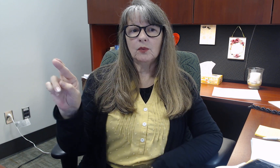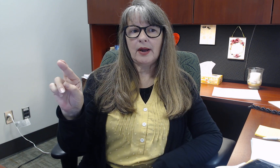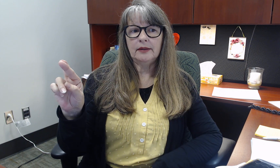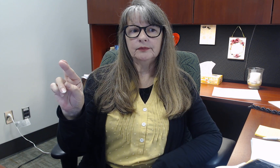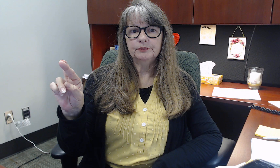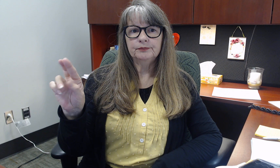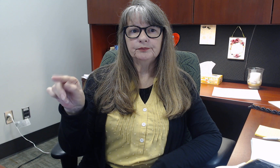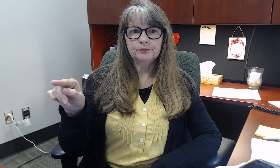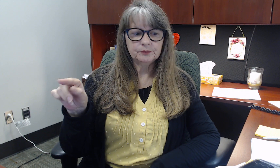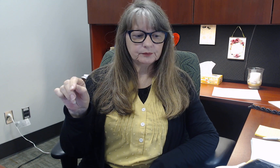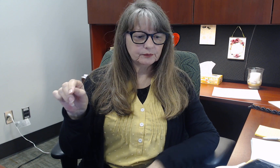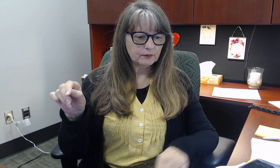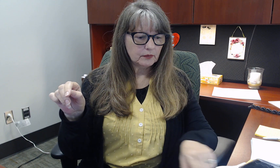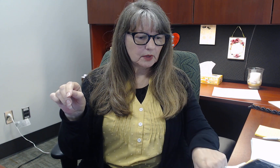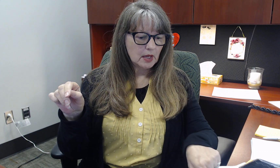right.